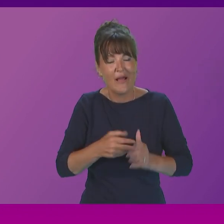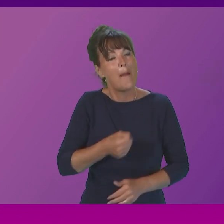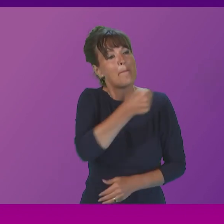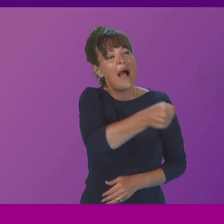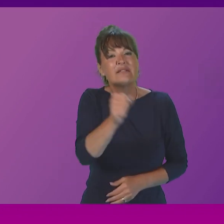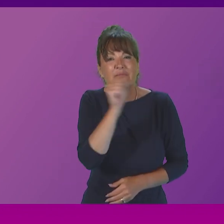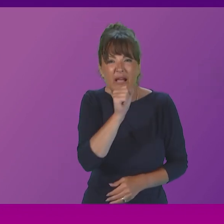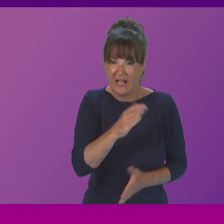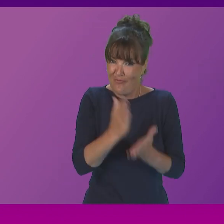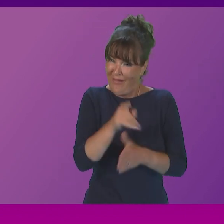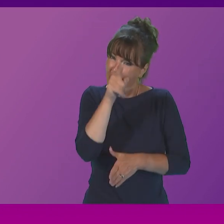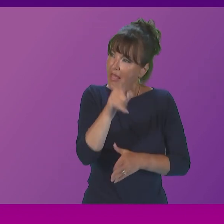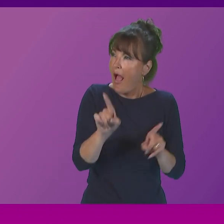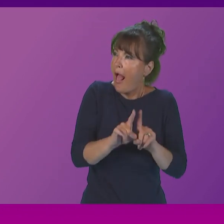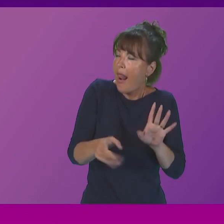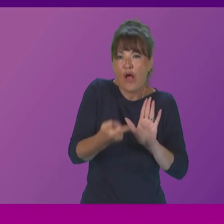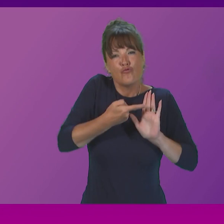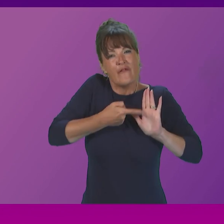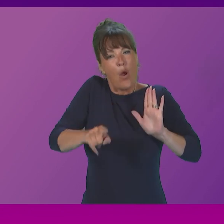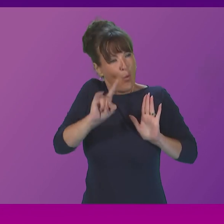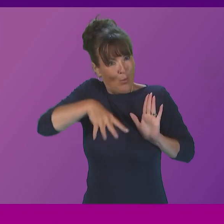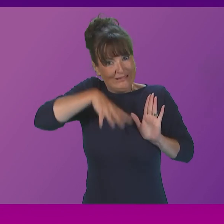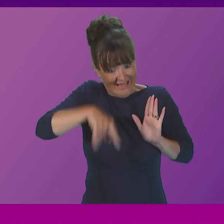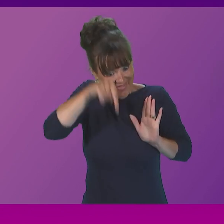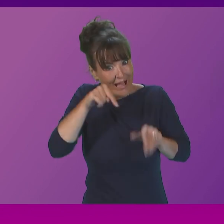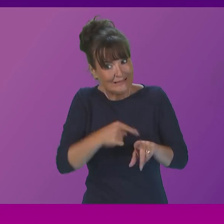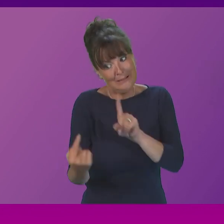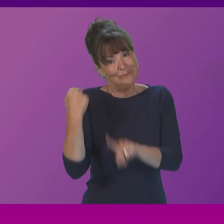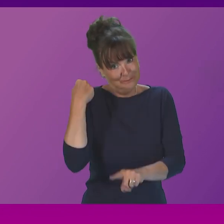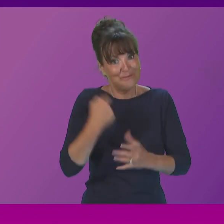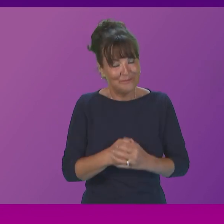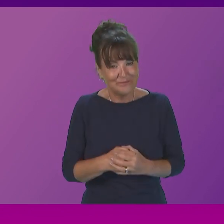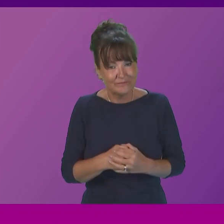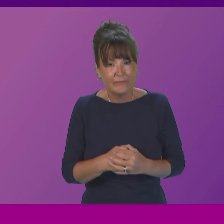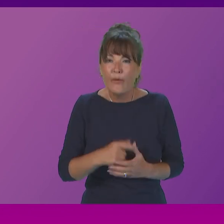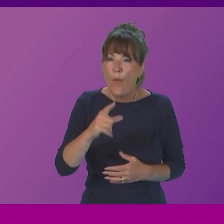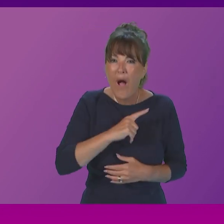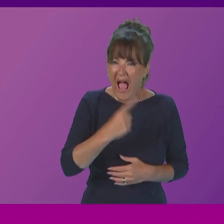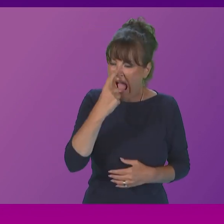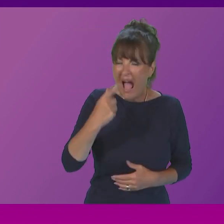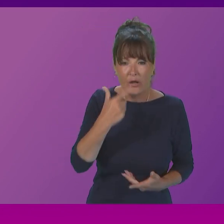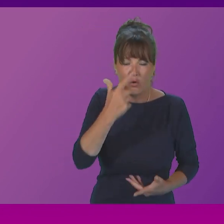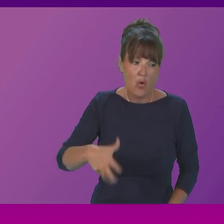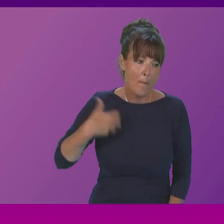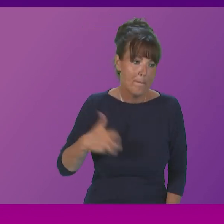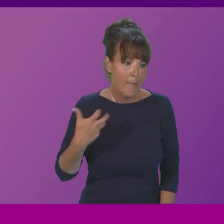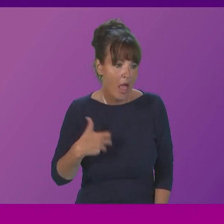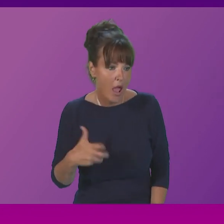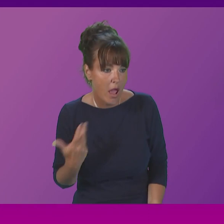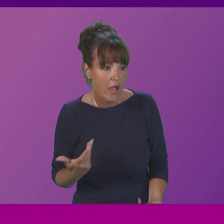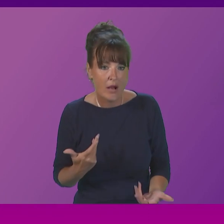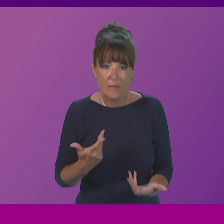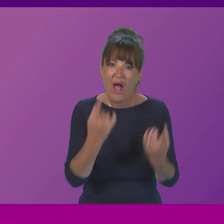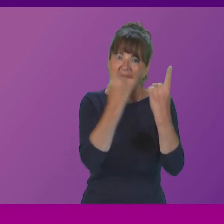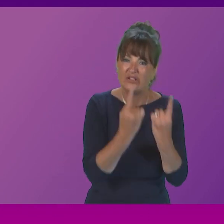a reflection of what was needed, I feel, in Scotland at the time, because I could complain about an issue or I could try and make that issue